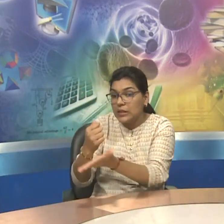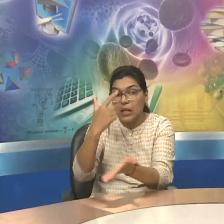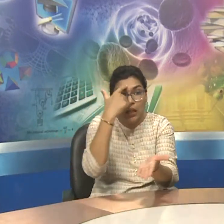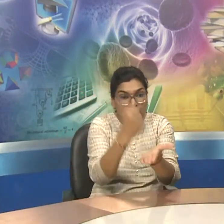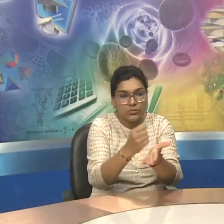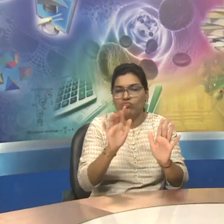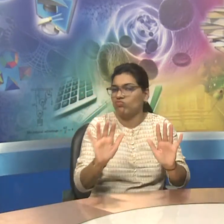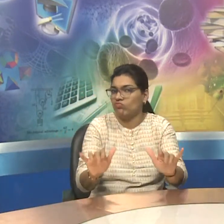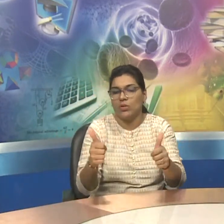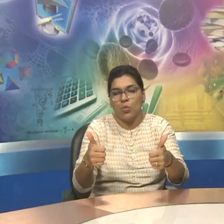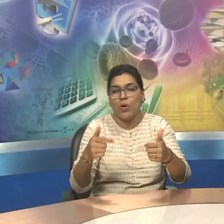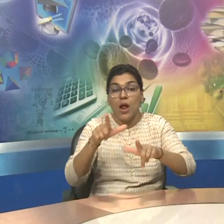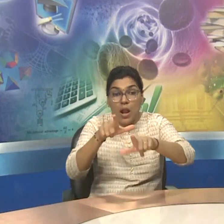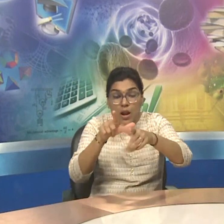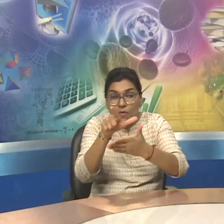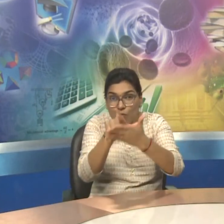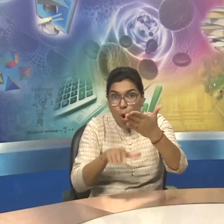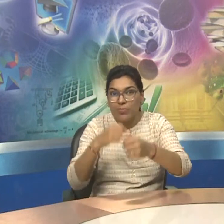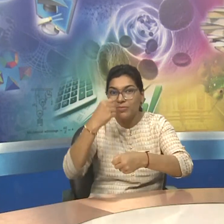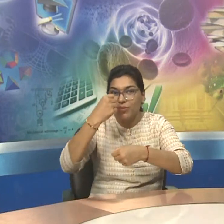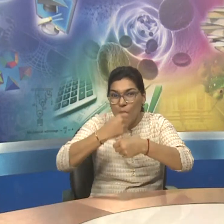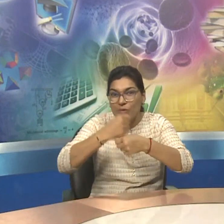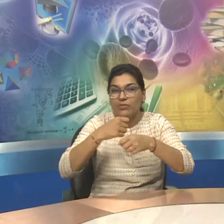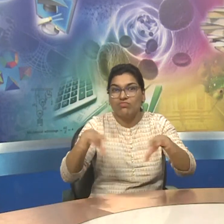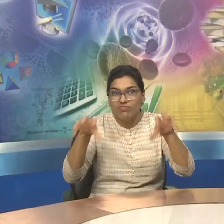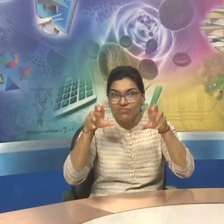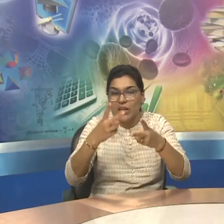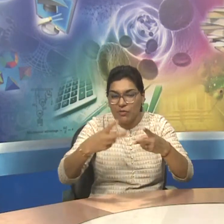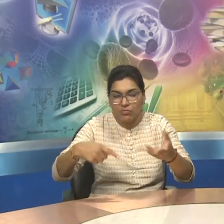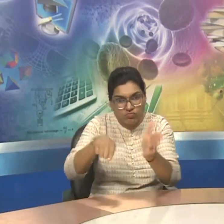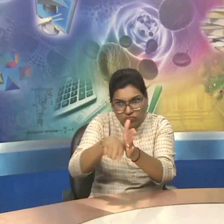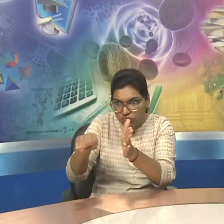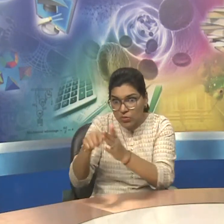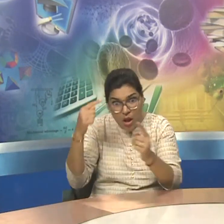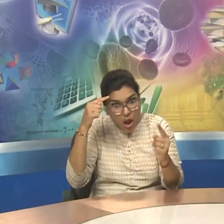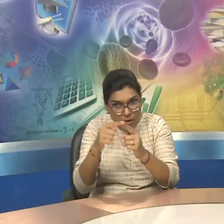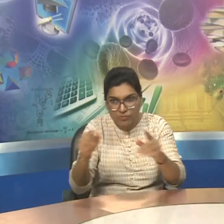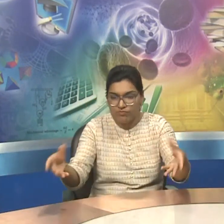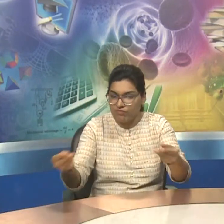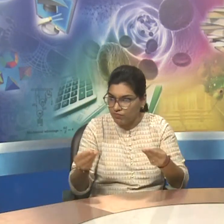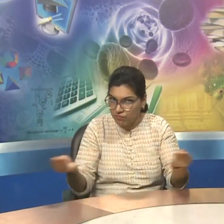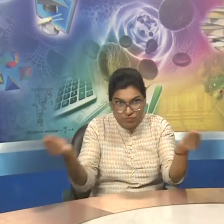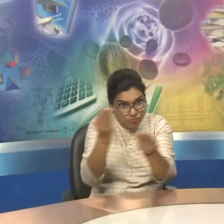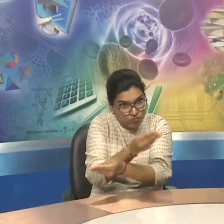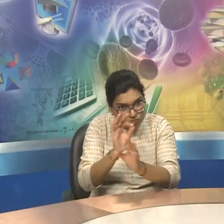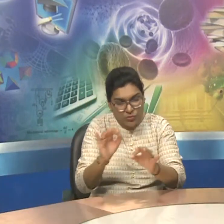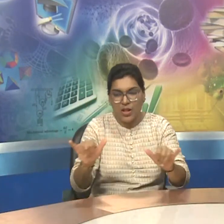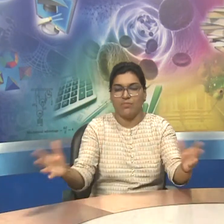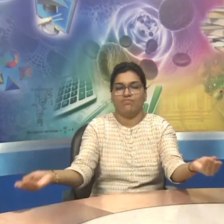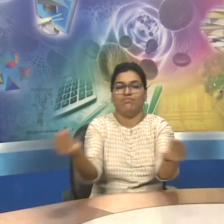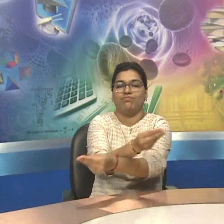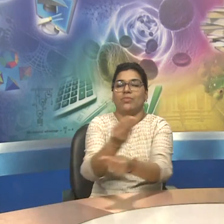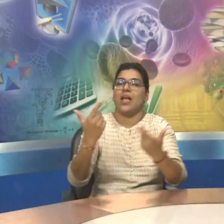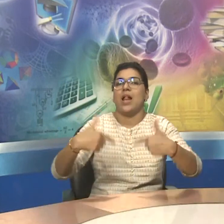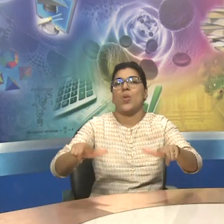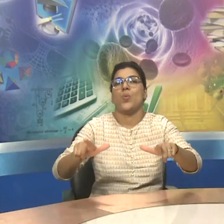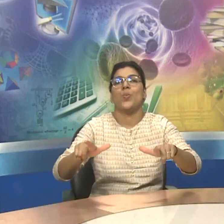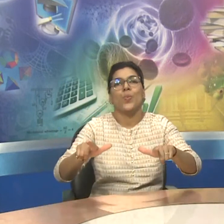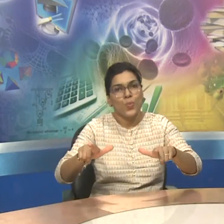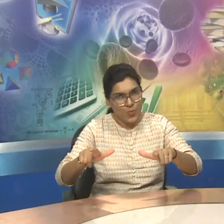it's called, it's not an example of democracy, but when you have a constitution in your country, you can freely